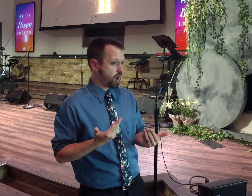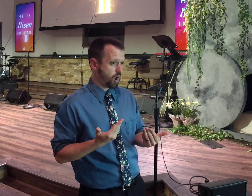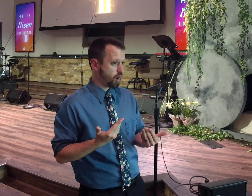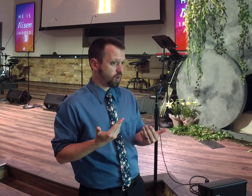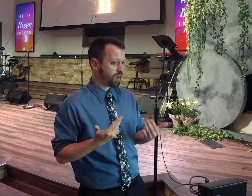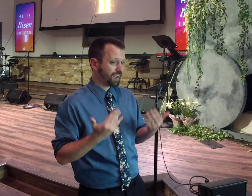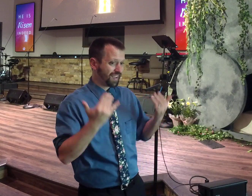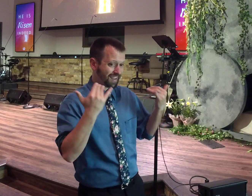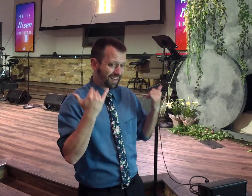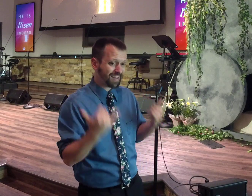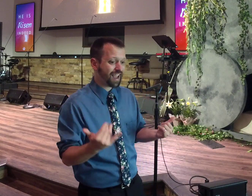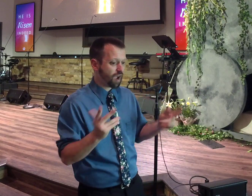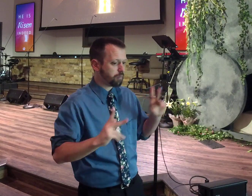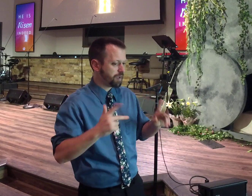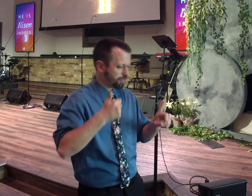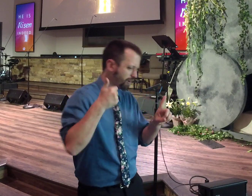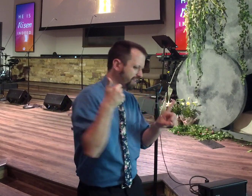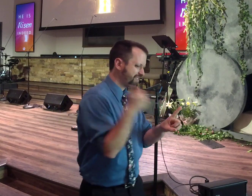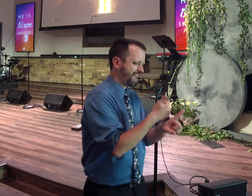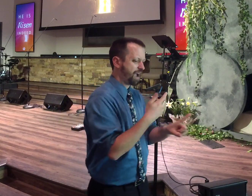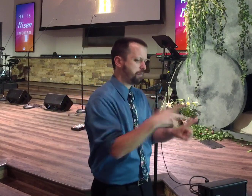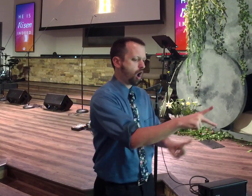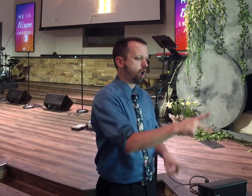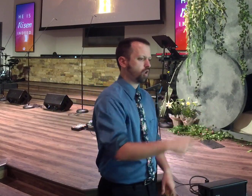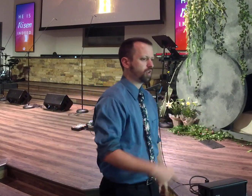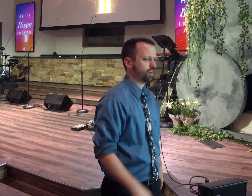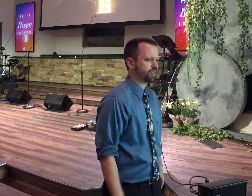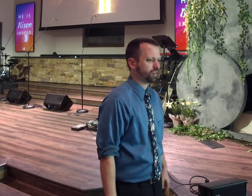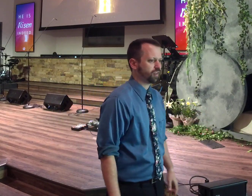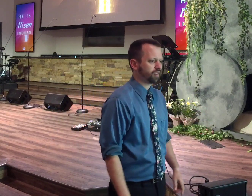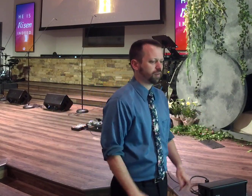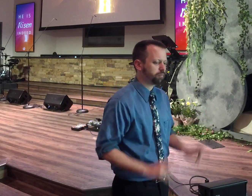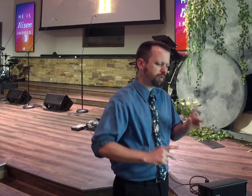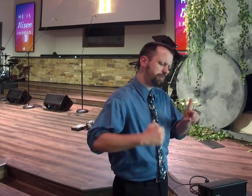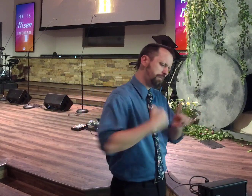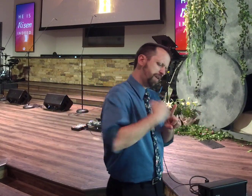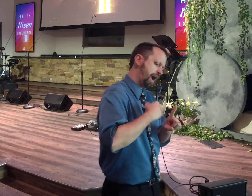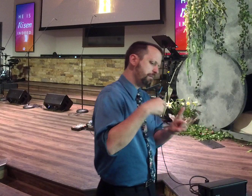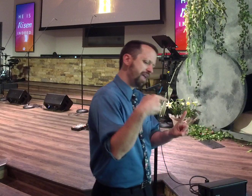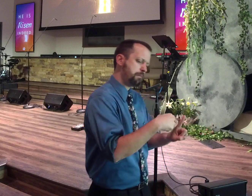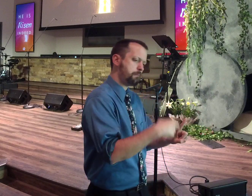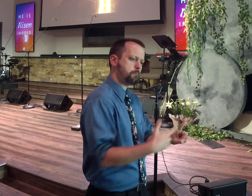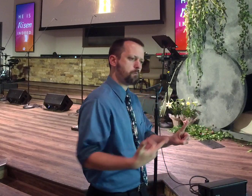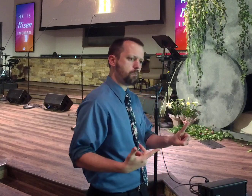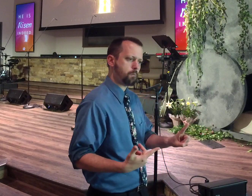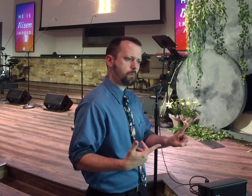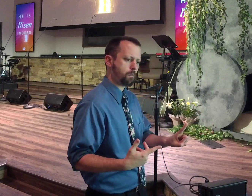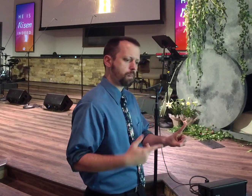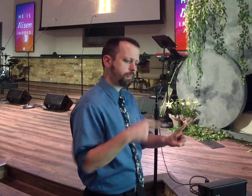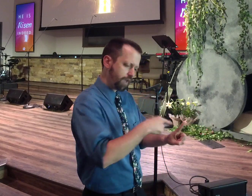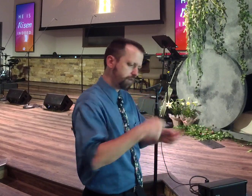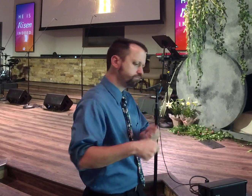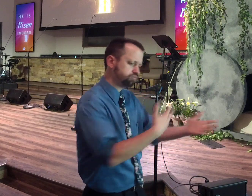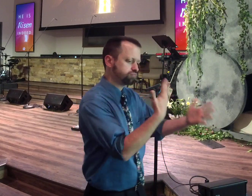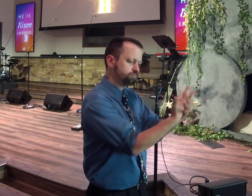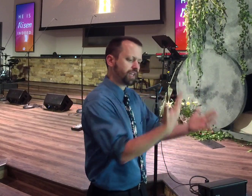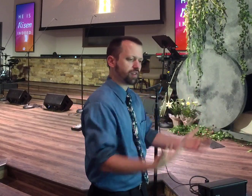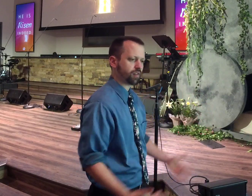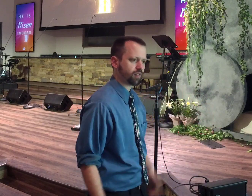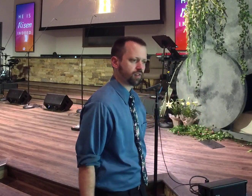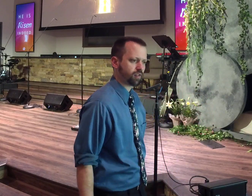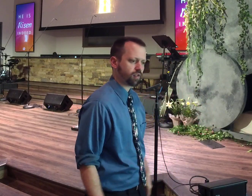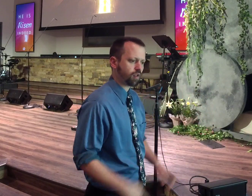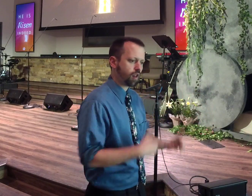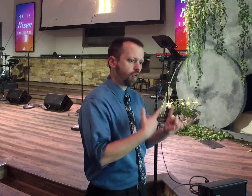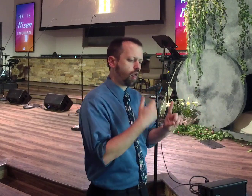on the receiving end of the persecutions. He was on the receiving end of the beatings. He was on the receiving end of the imprisonments. Why would Paul endure